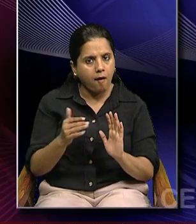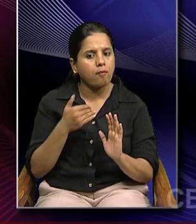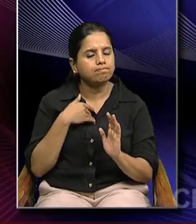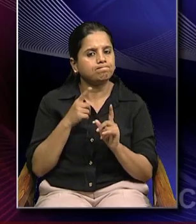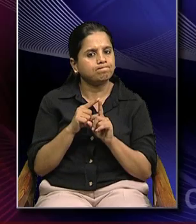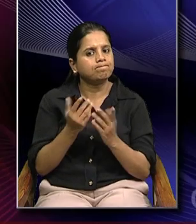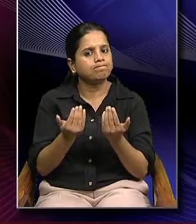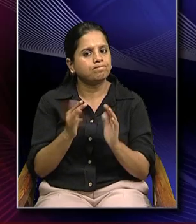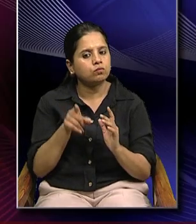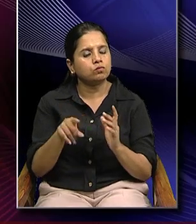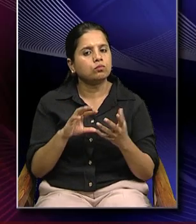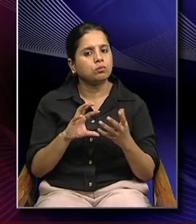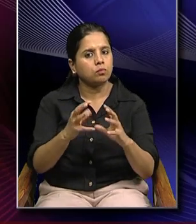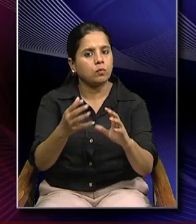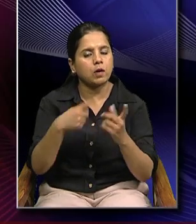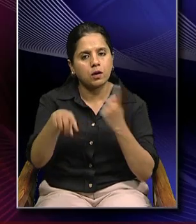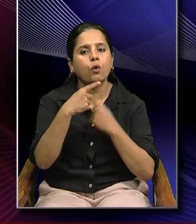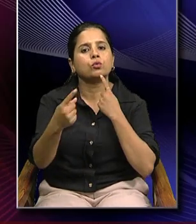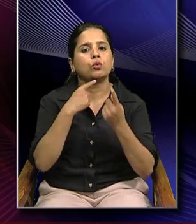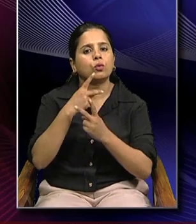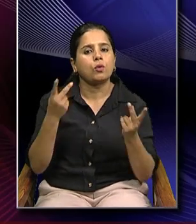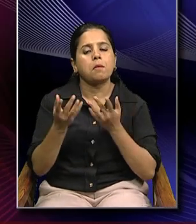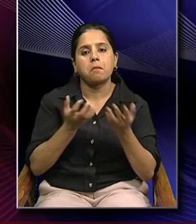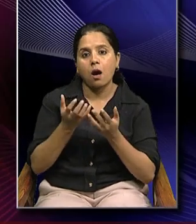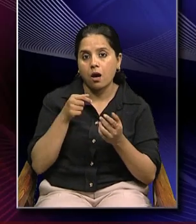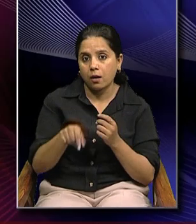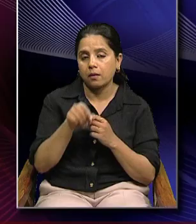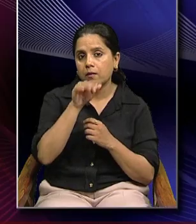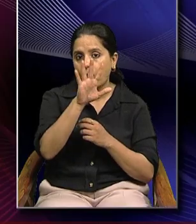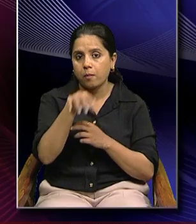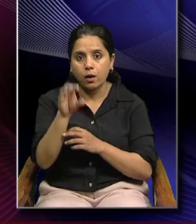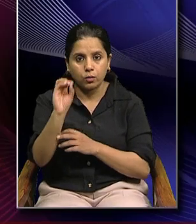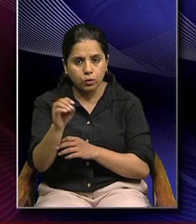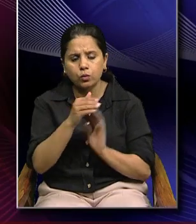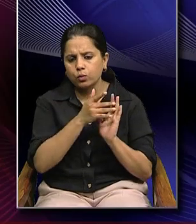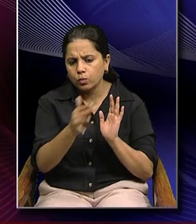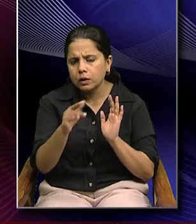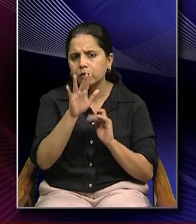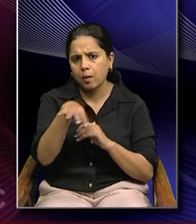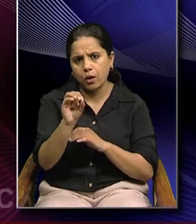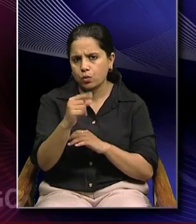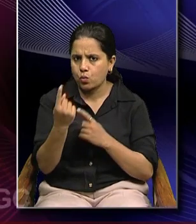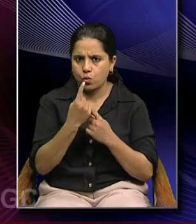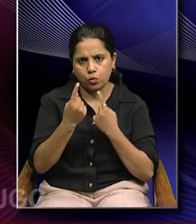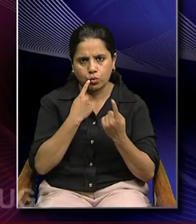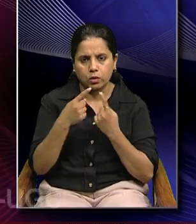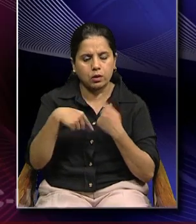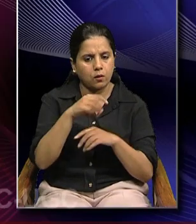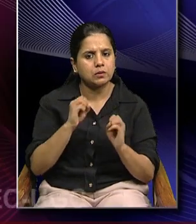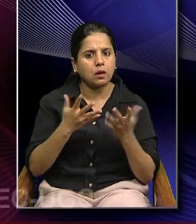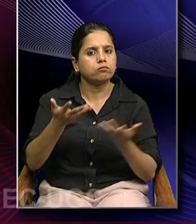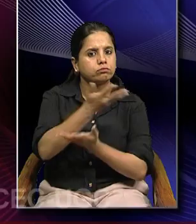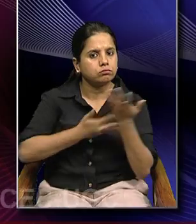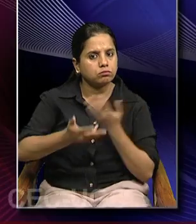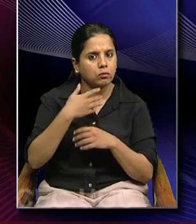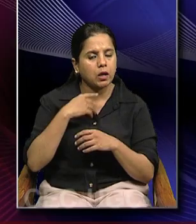in its making. So, we are talking about marketing 5.0 till 5.0 only. We have started our discussion from